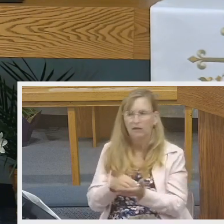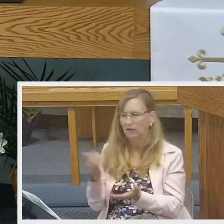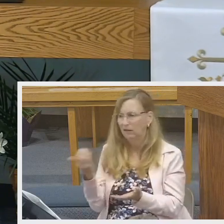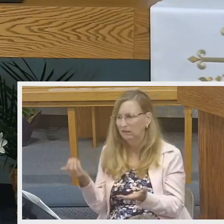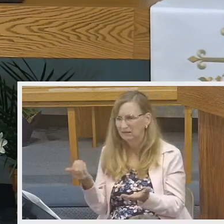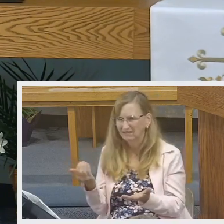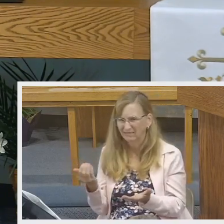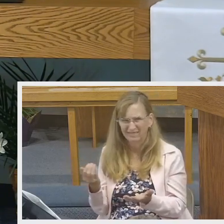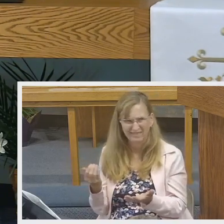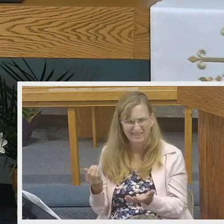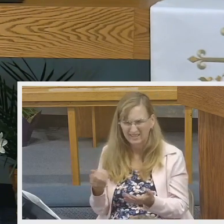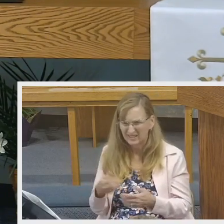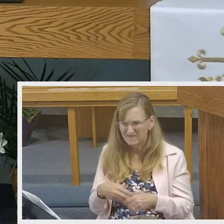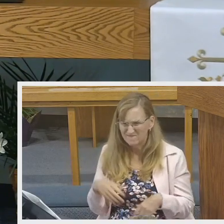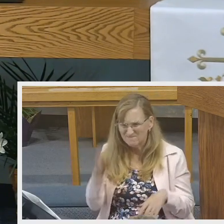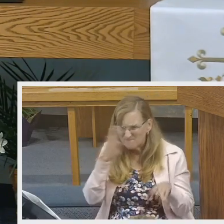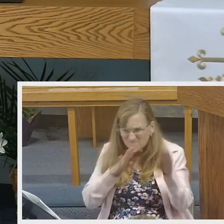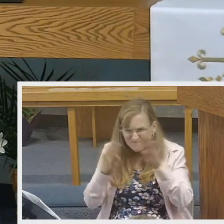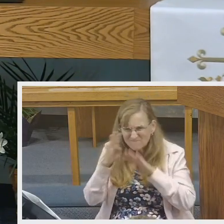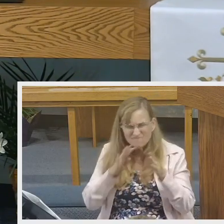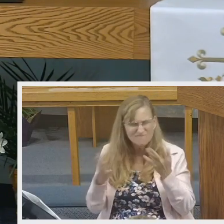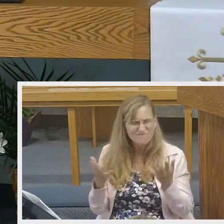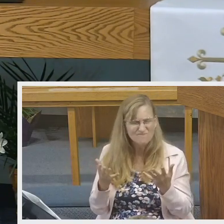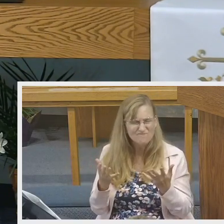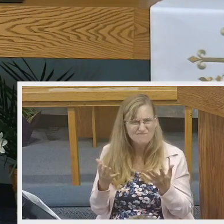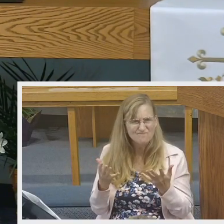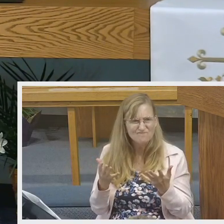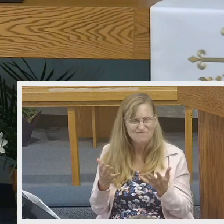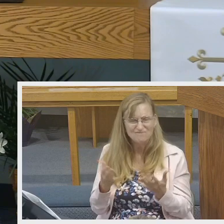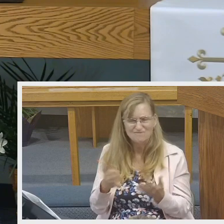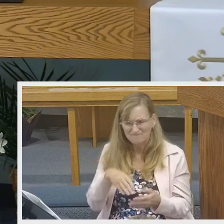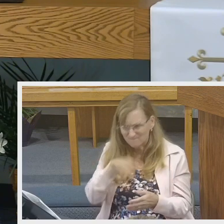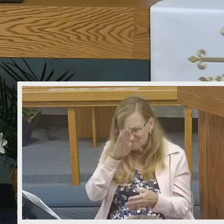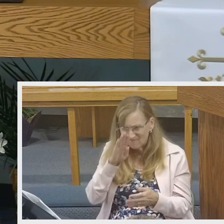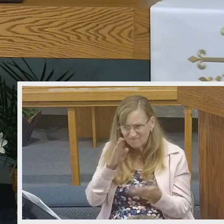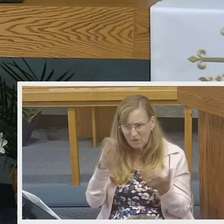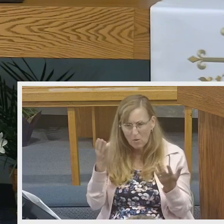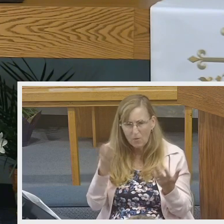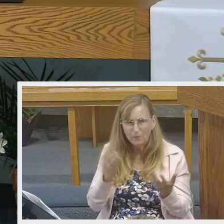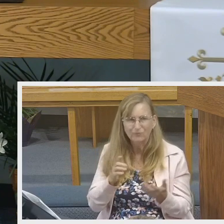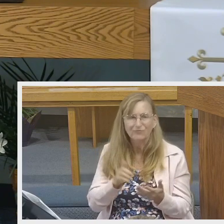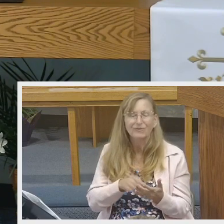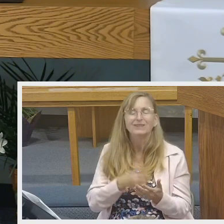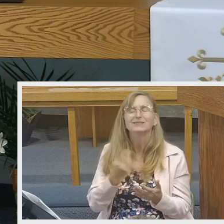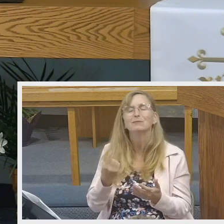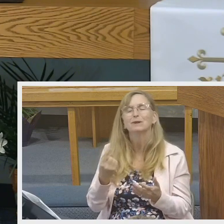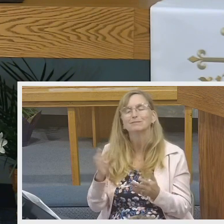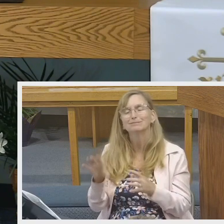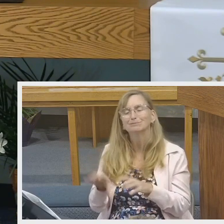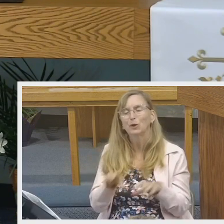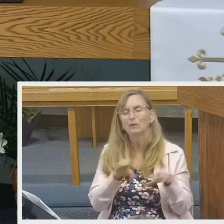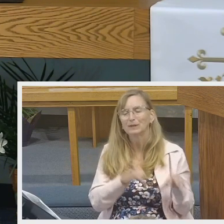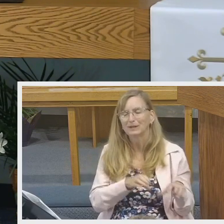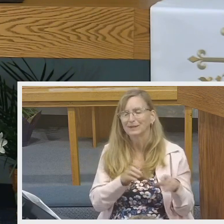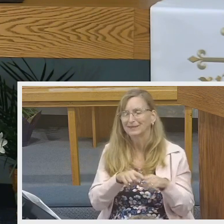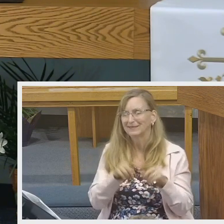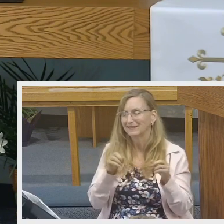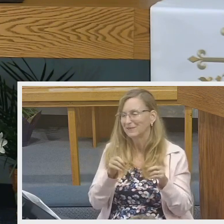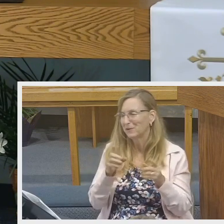And how irritating it is when we find out that somebody moved it to a different